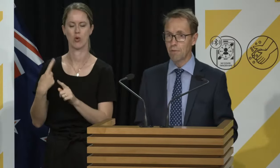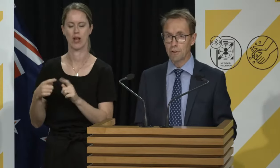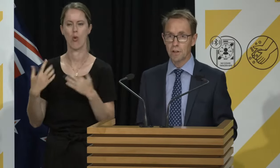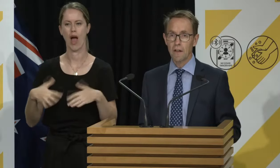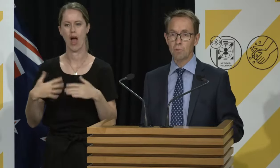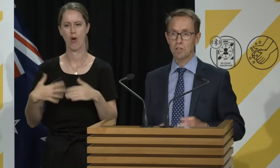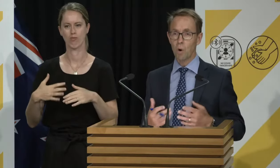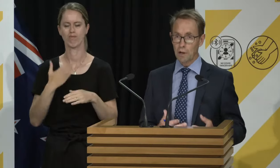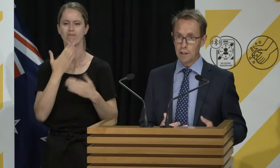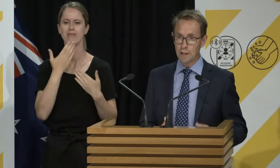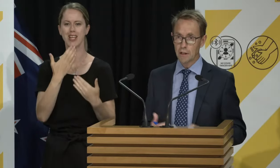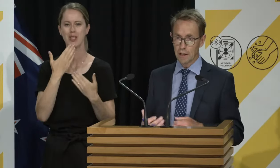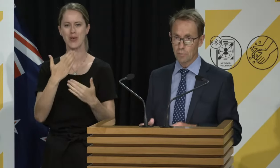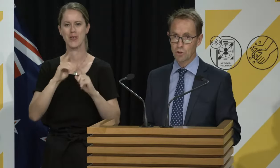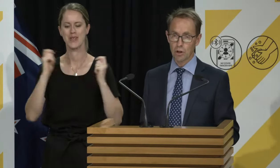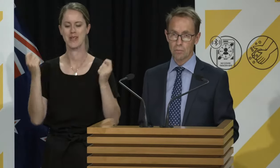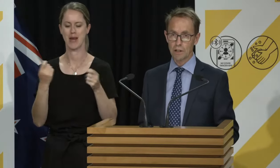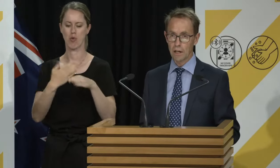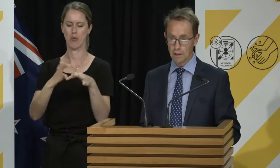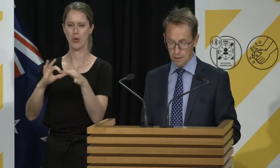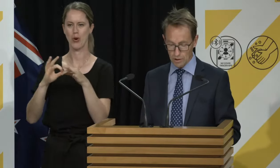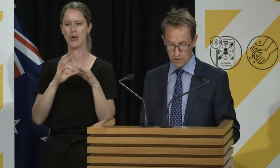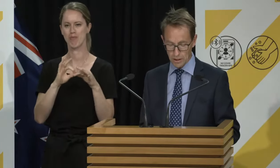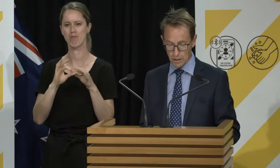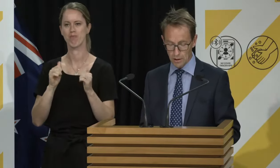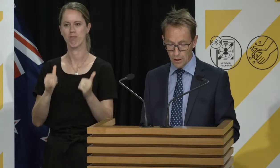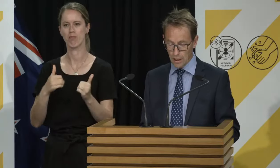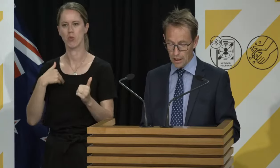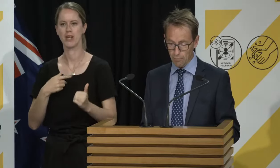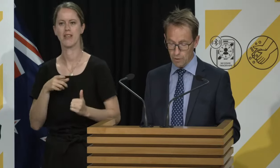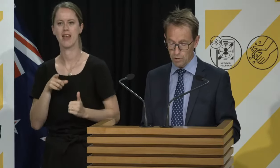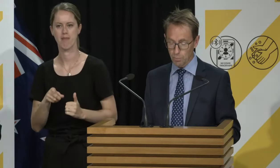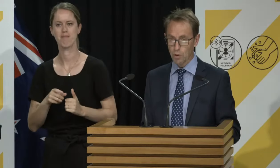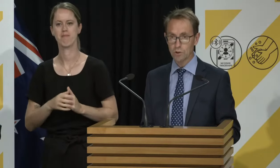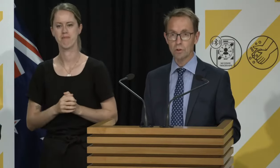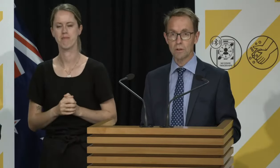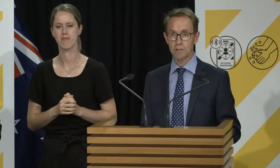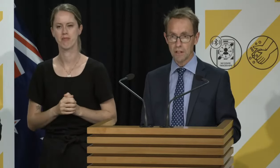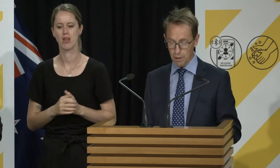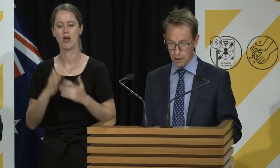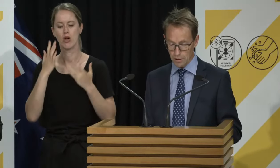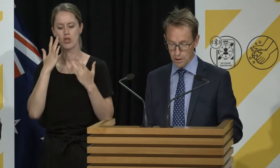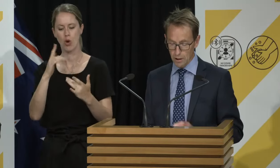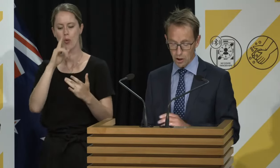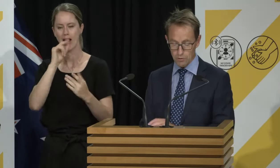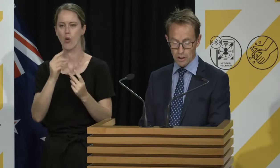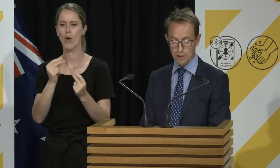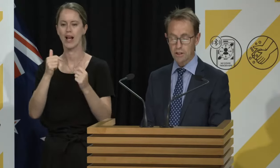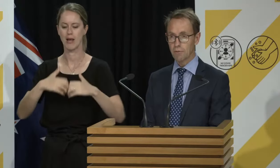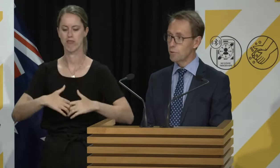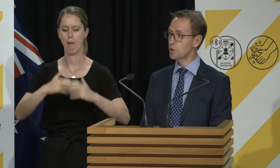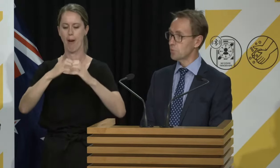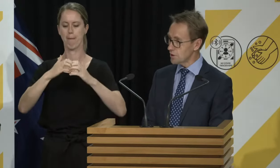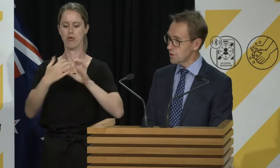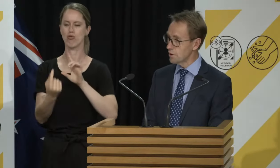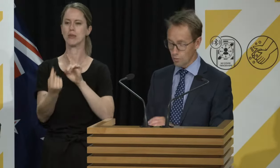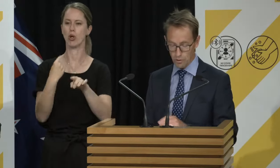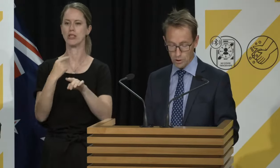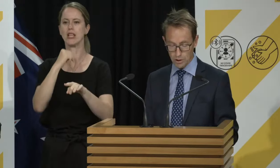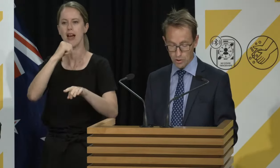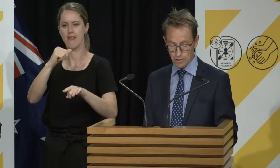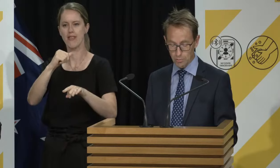team effort, which is what we need, and we've shown we can once again respond to and stamp out COVID-19 if there is a